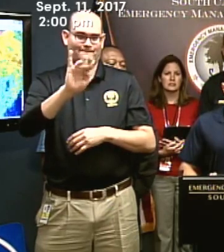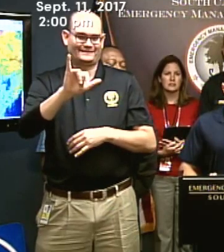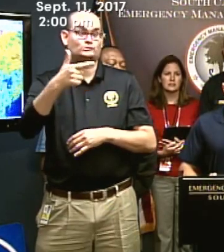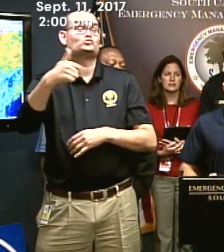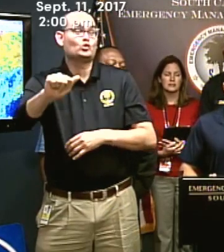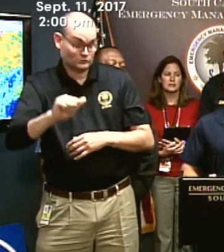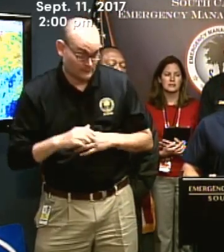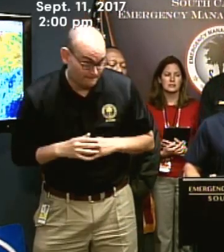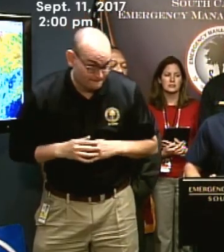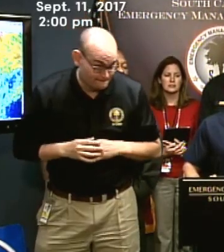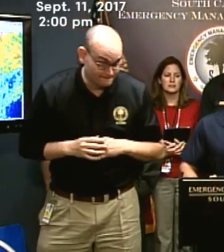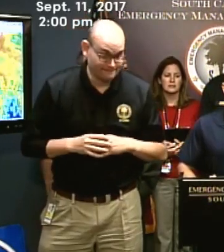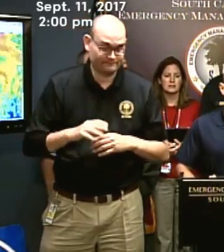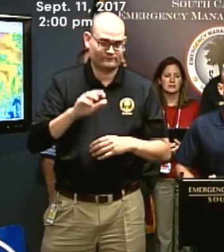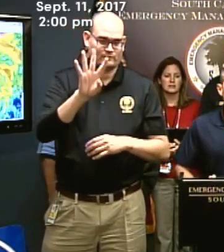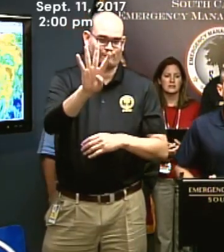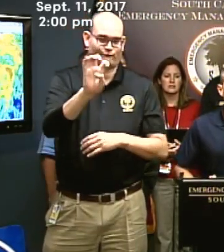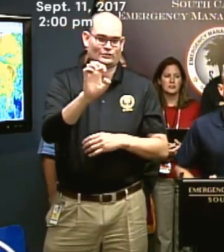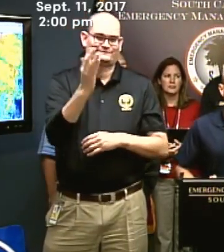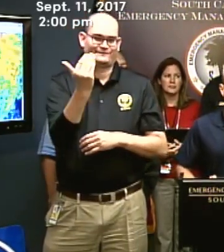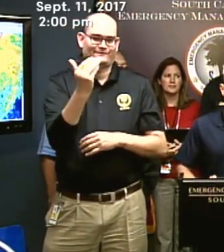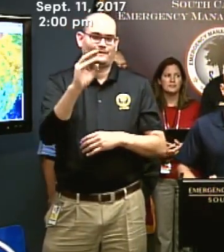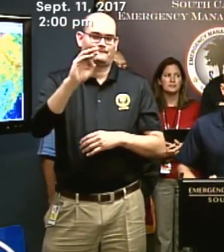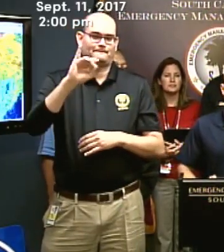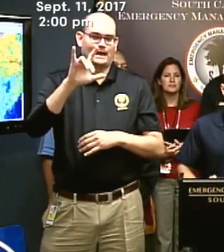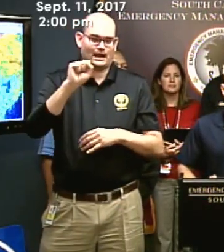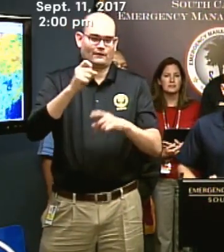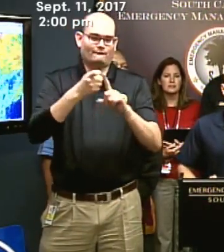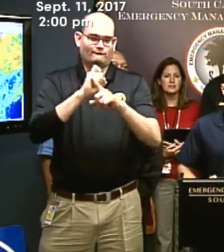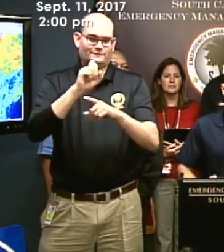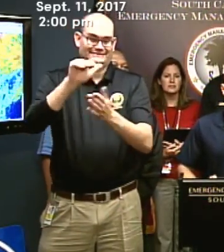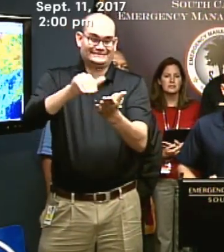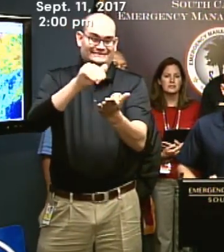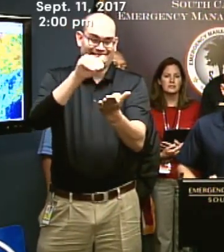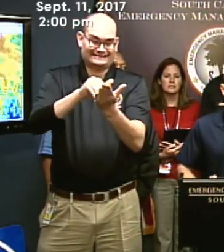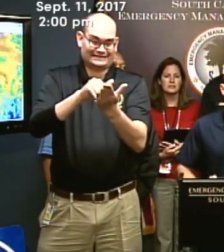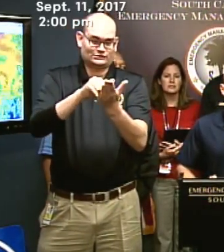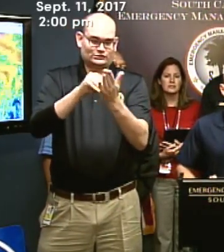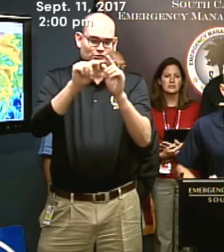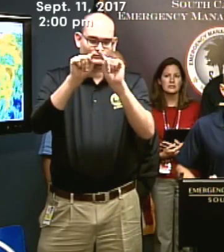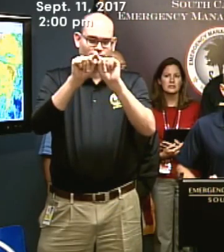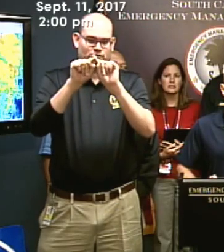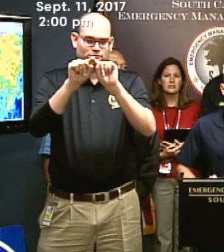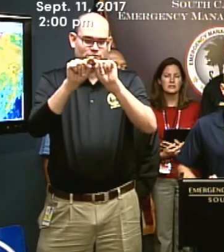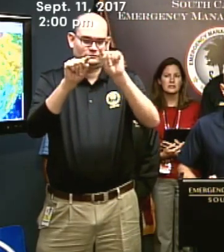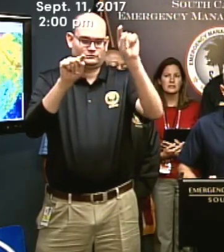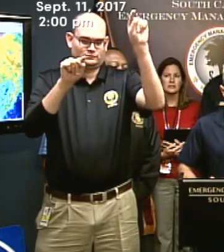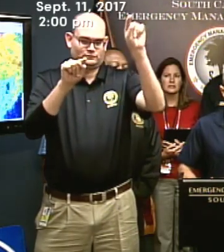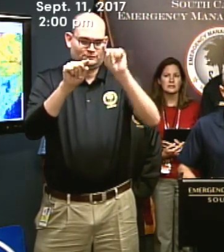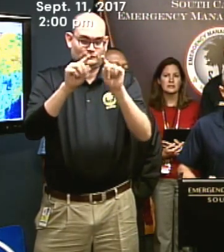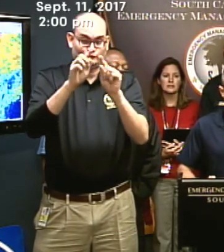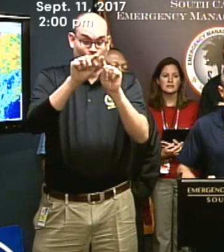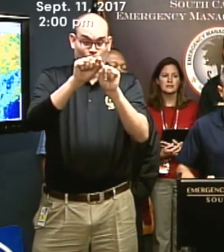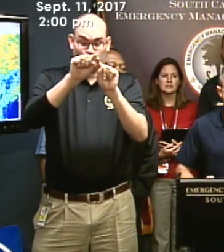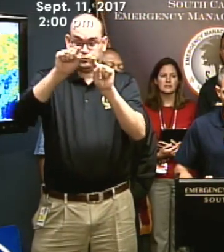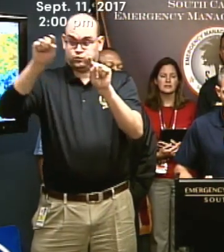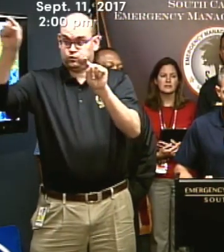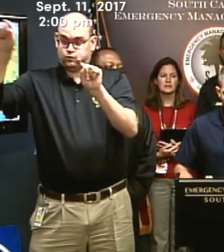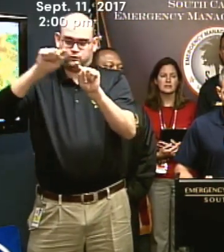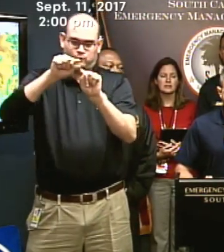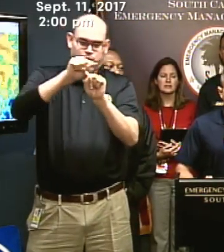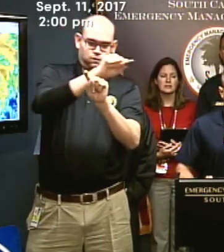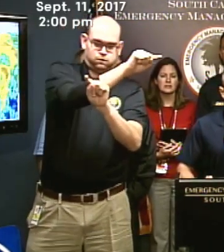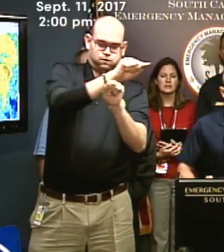extend 415 miles northeast of the center, and that's why we're seeing pretty high winds across part of the state, which I'll detail here in a